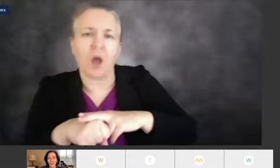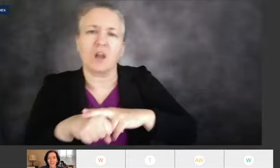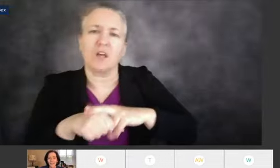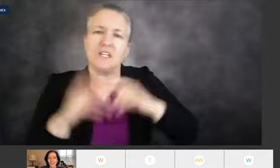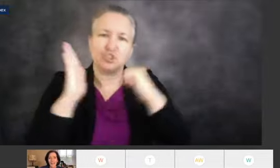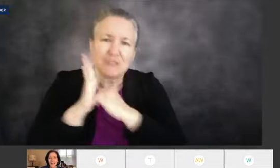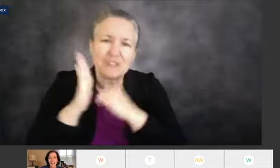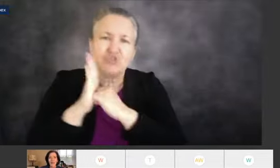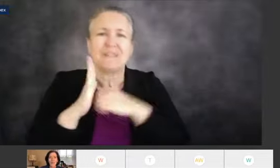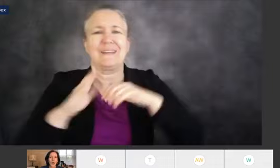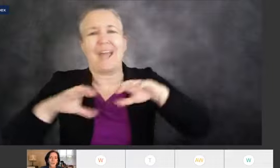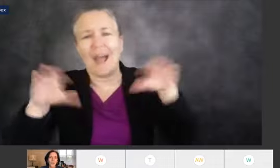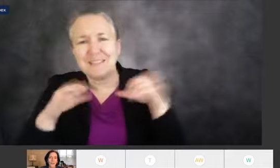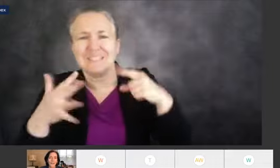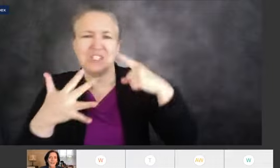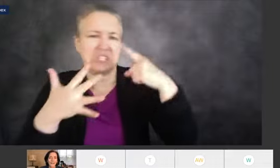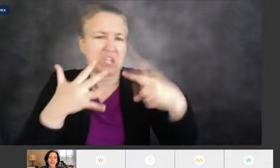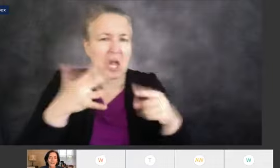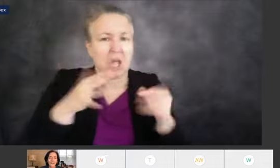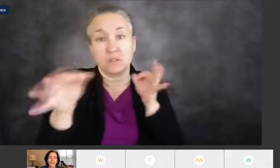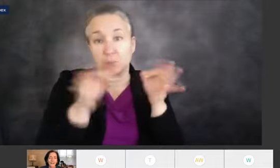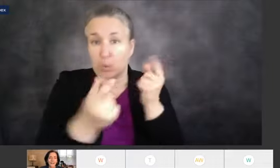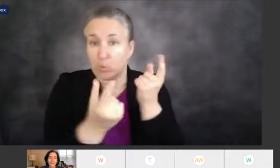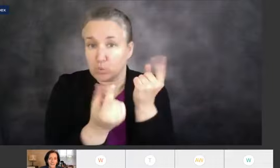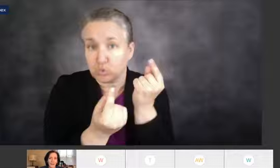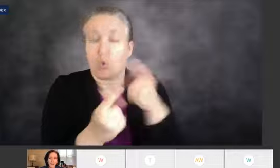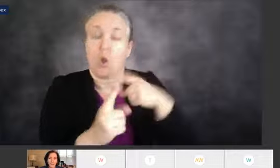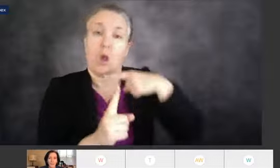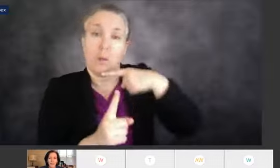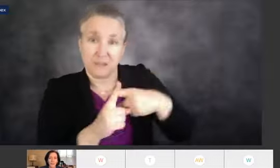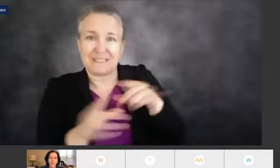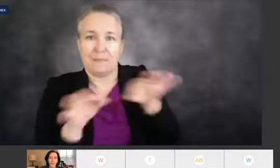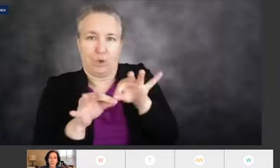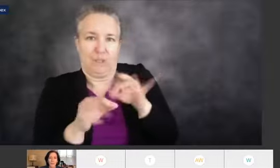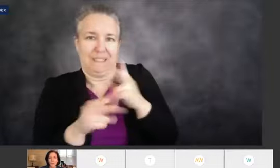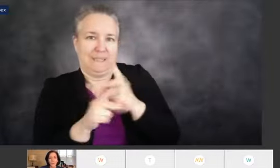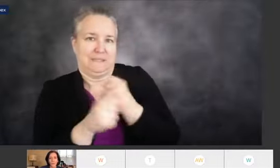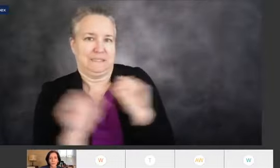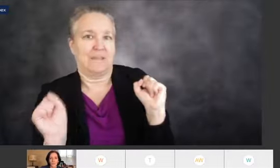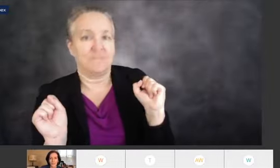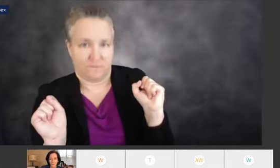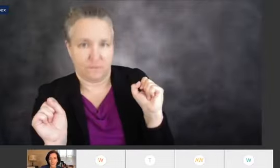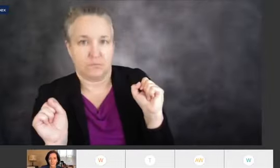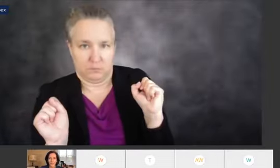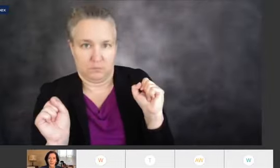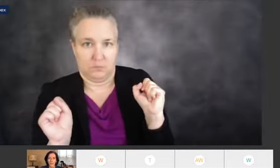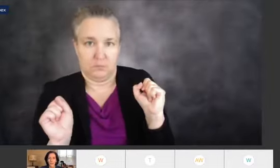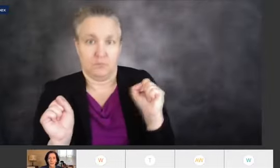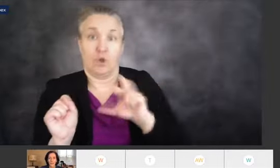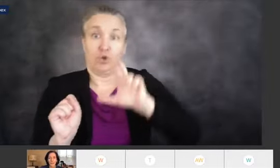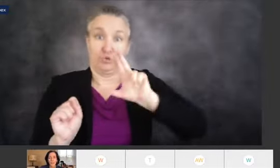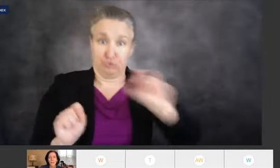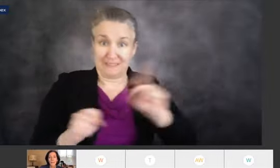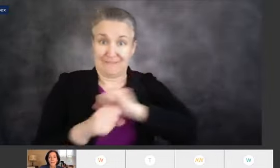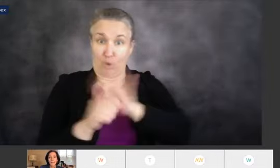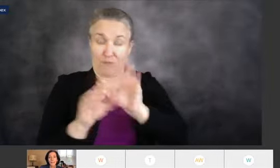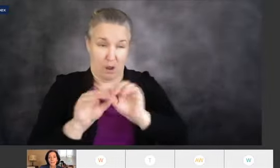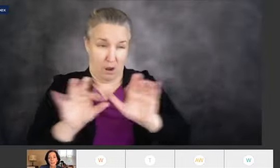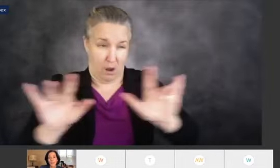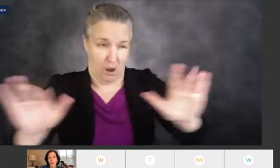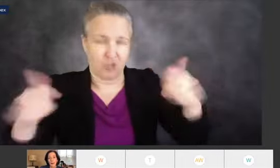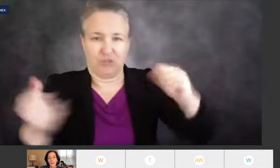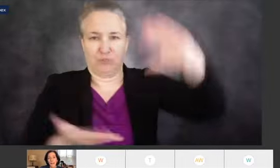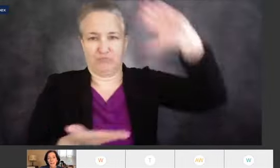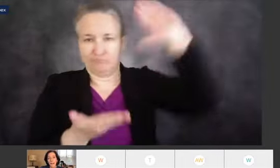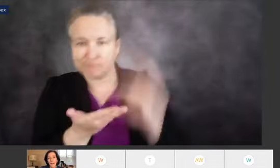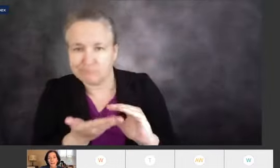other activities, but to also make it safer, to really reduce the risk of transmitting COVID. My team is